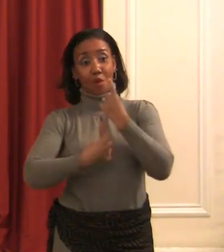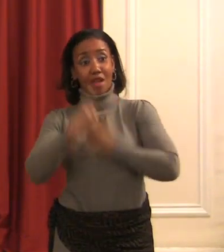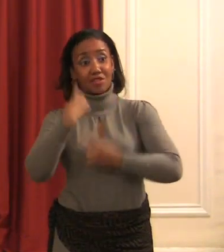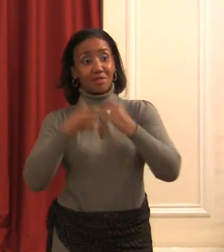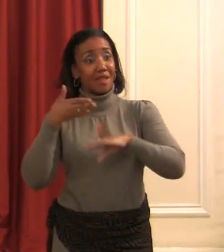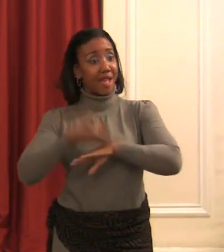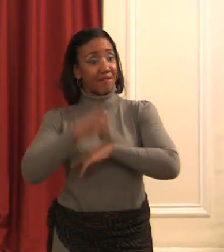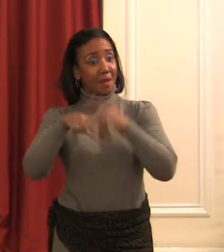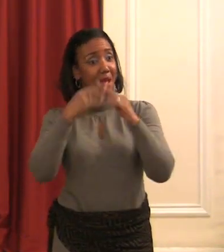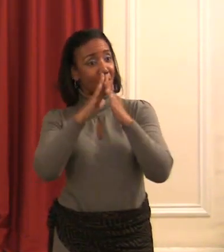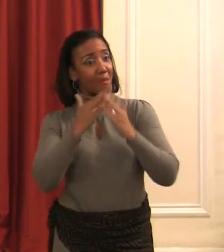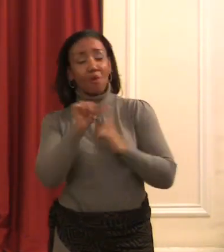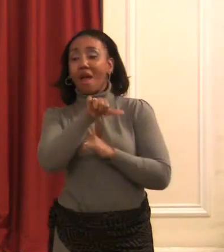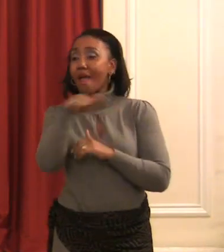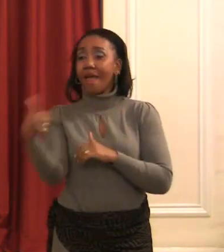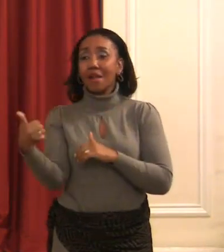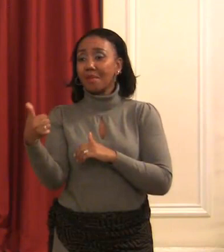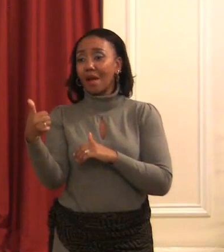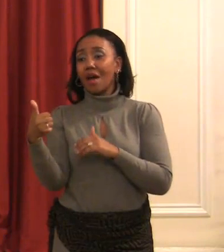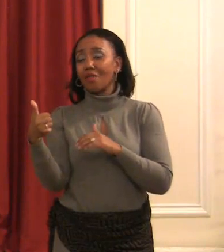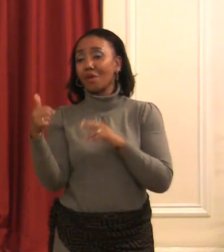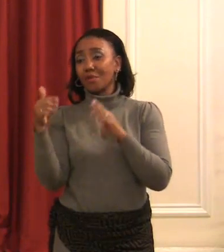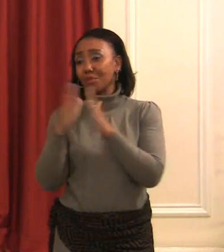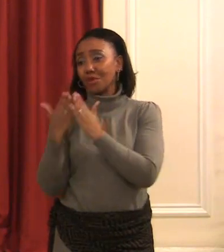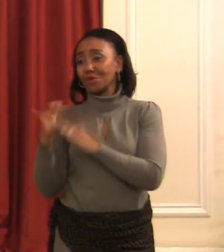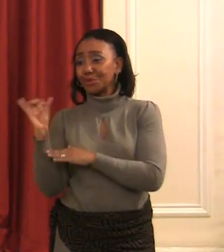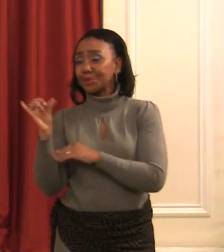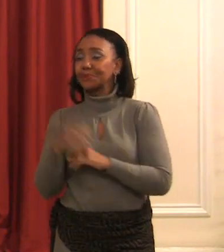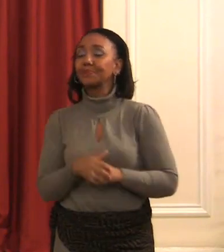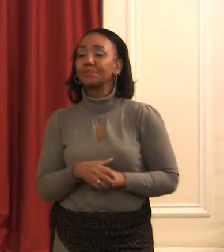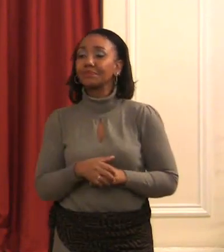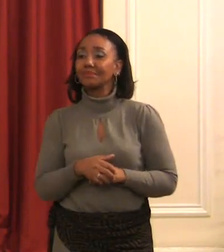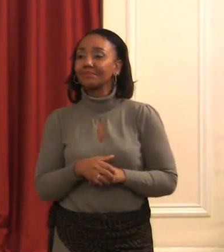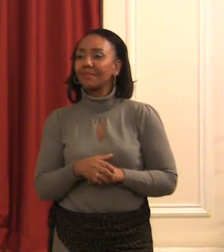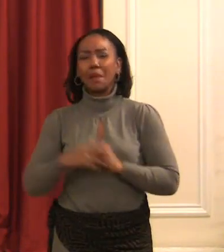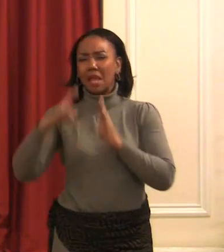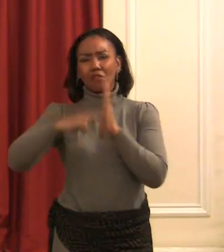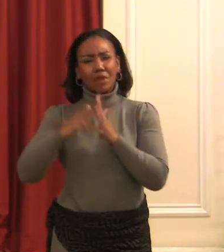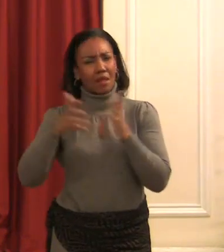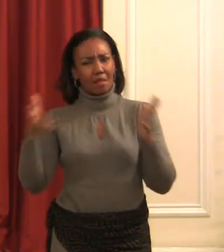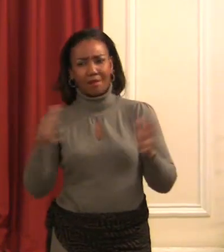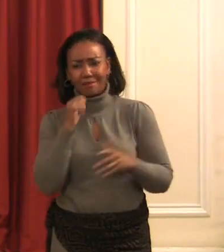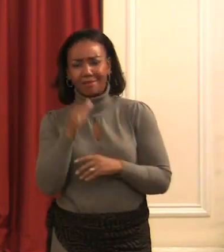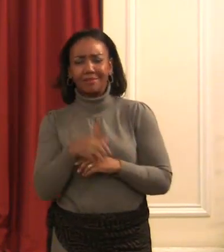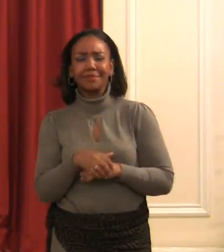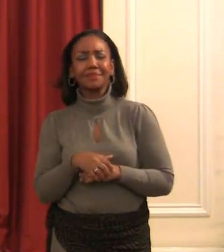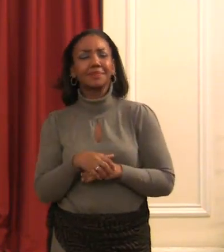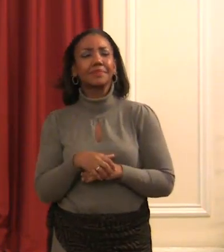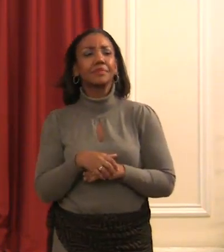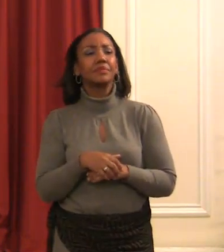me about this book or any of my other titles. I'm not going to read too much